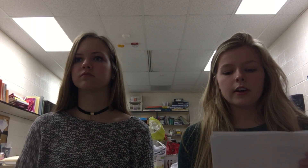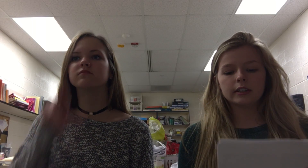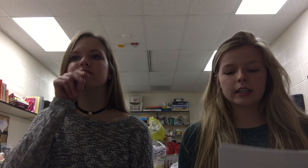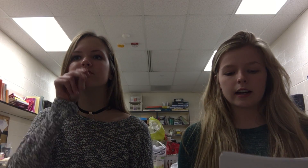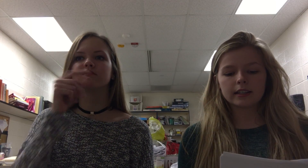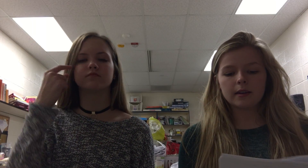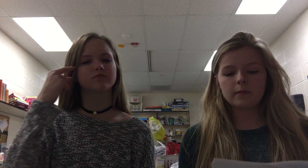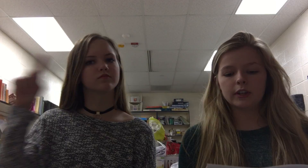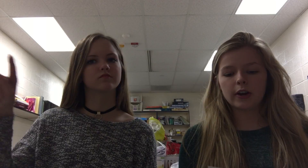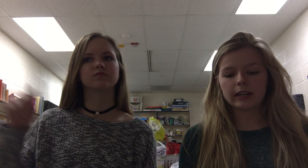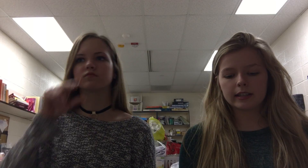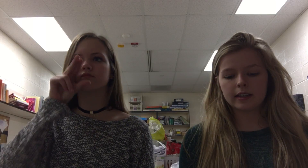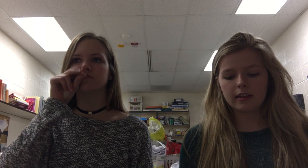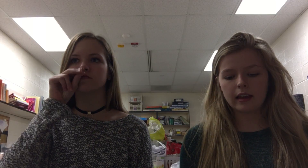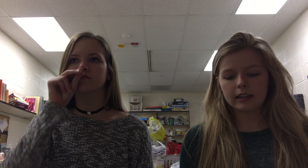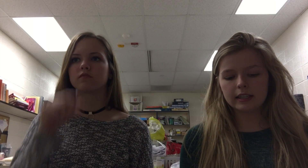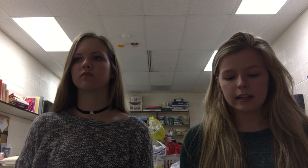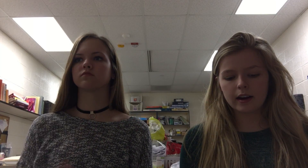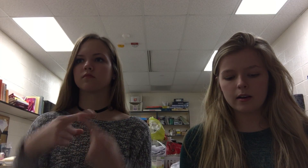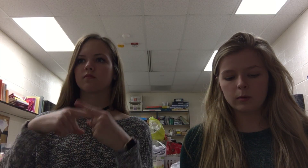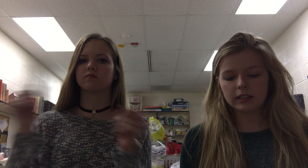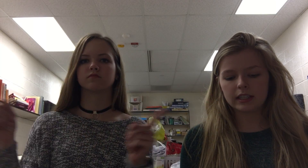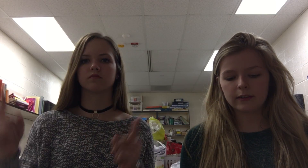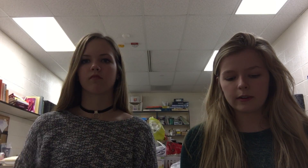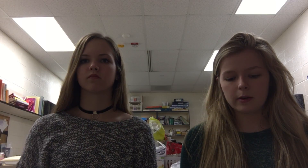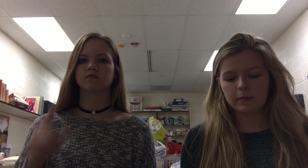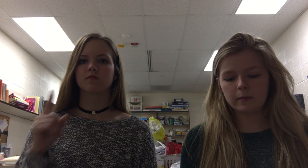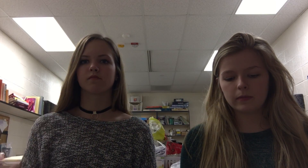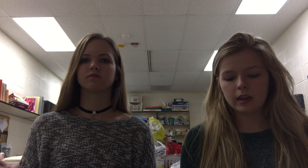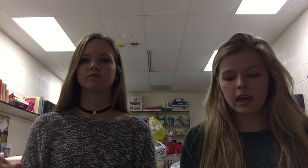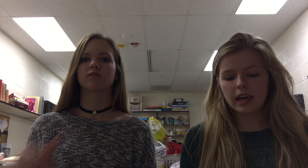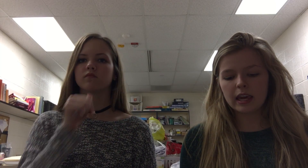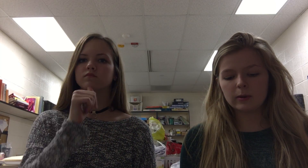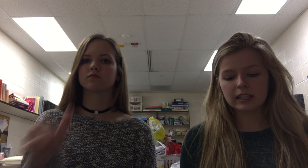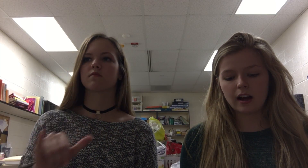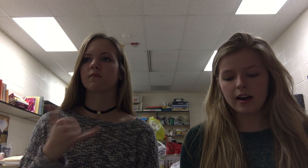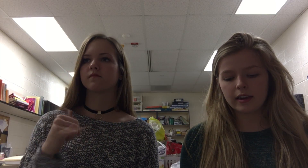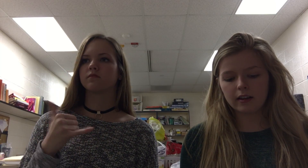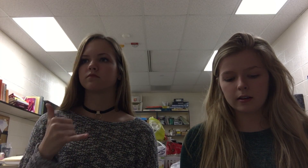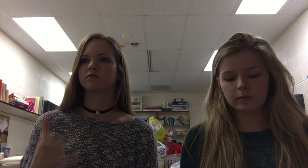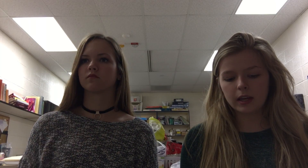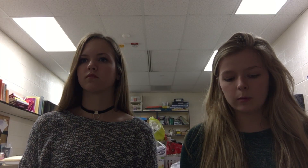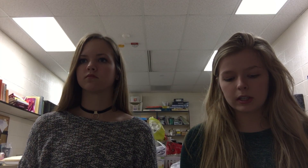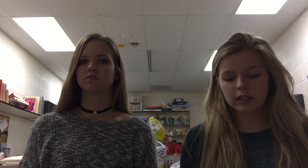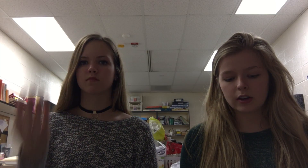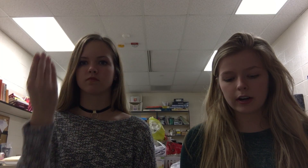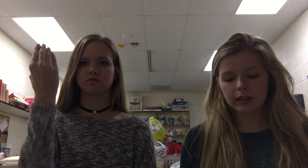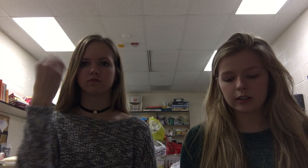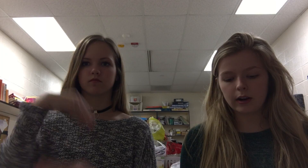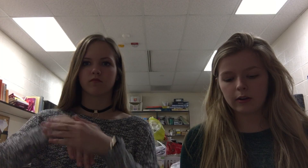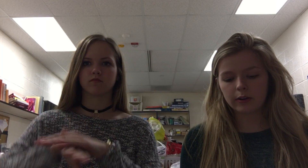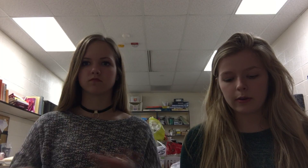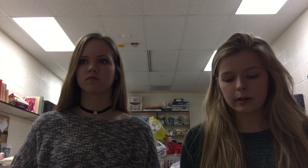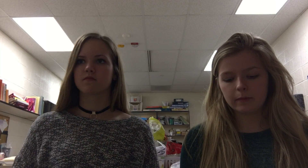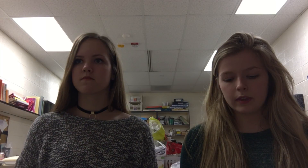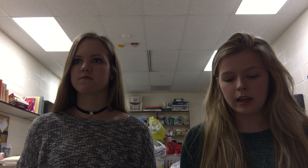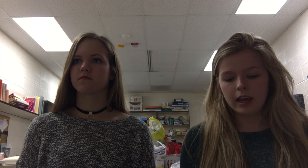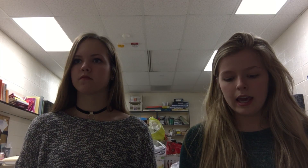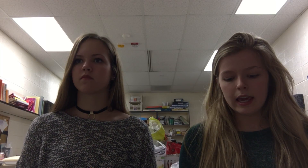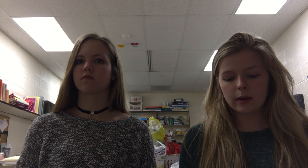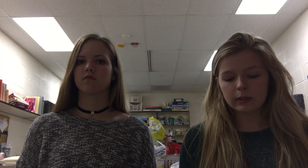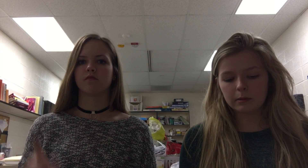The other ducks noticed that this duck was different from them. He was not yellow and was starting to outgrow